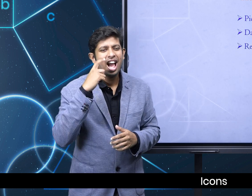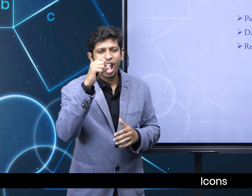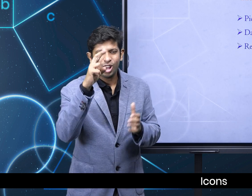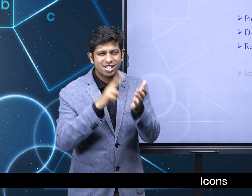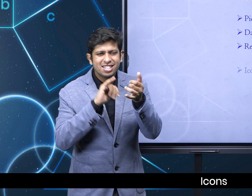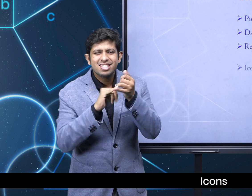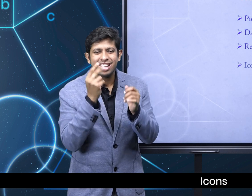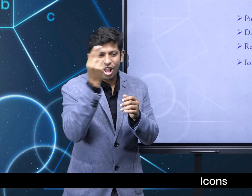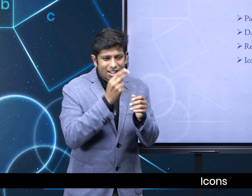icons,